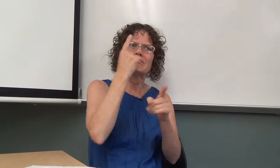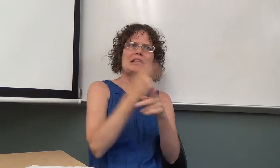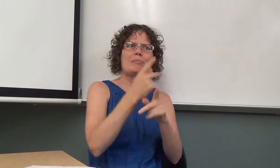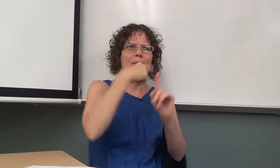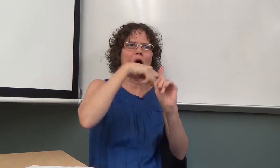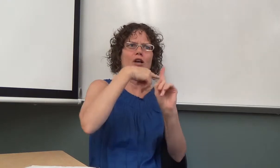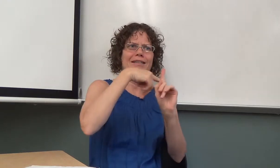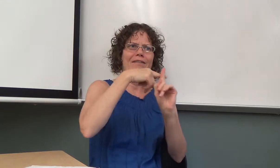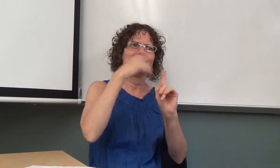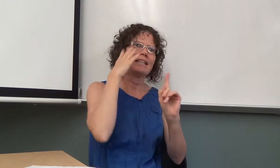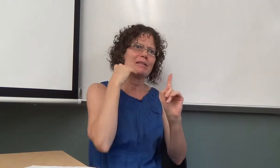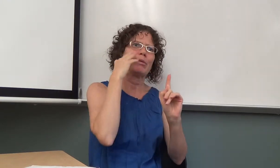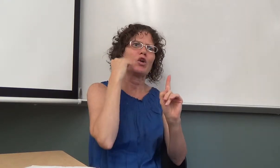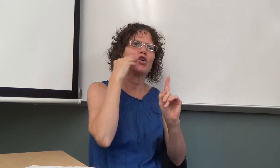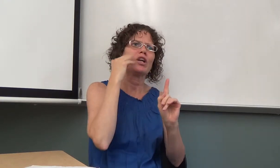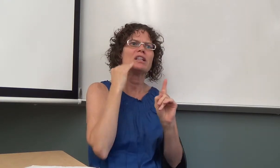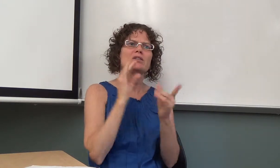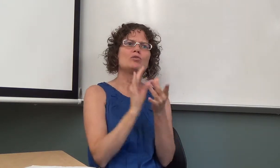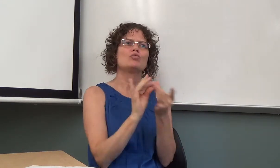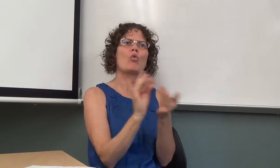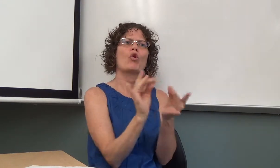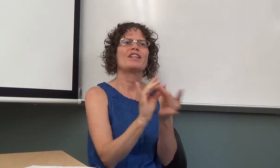A positive, I'm going to write that